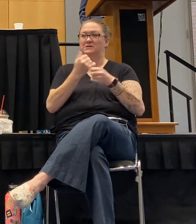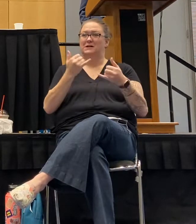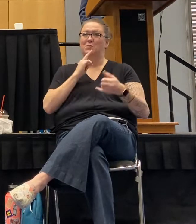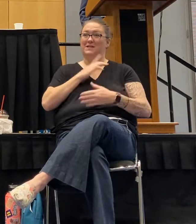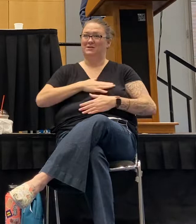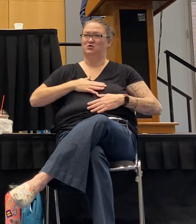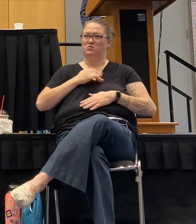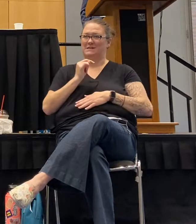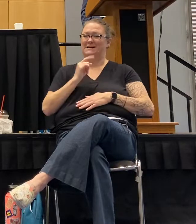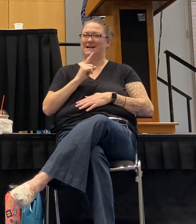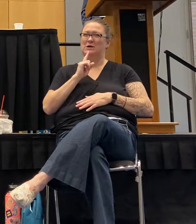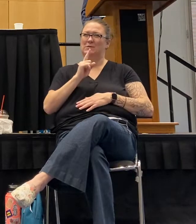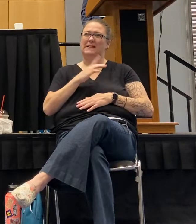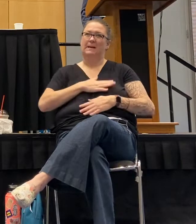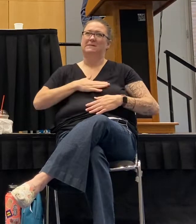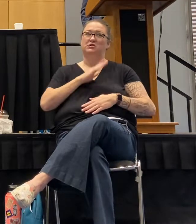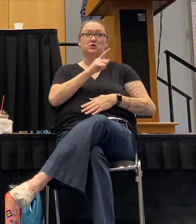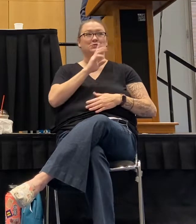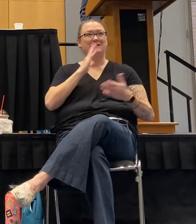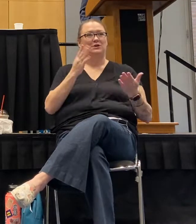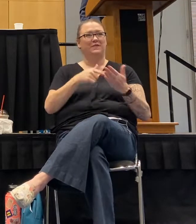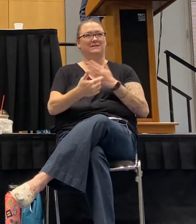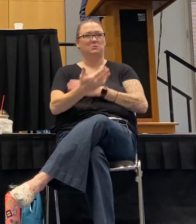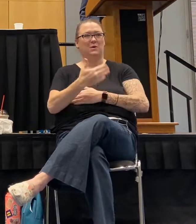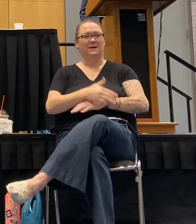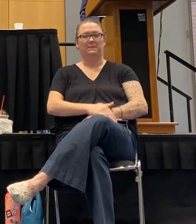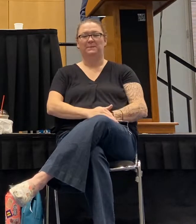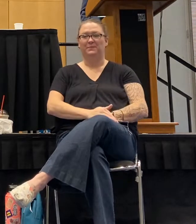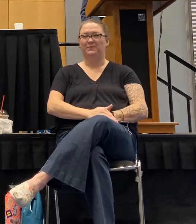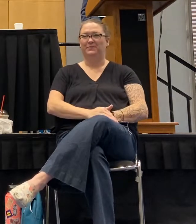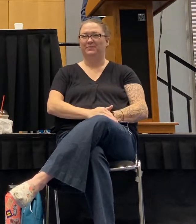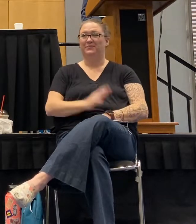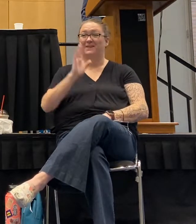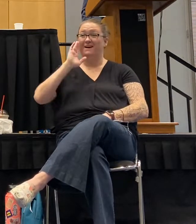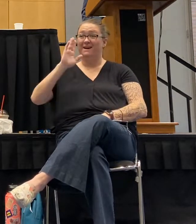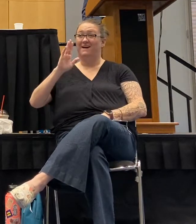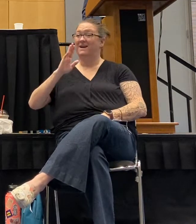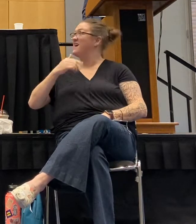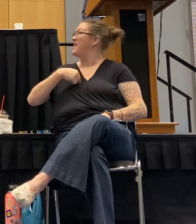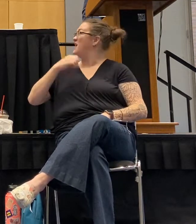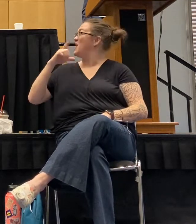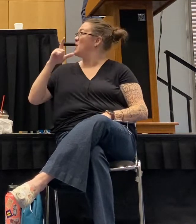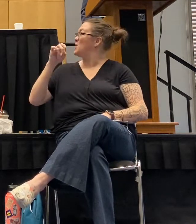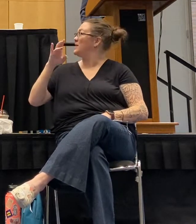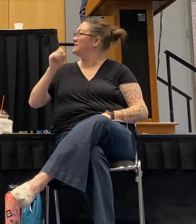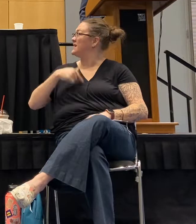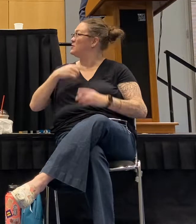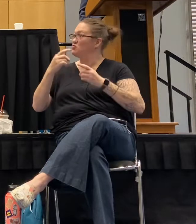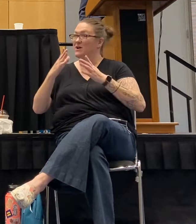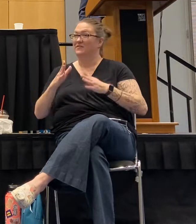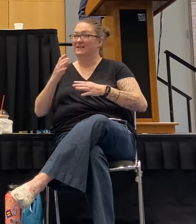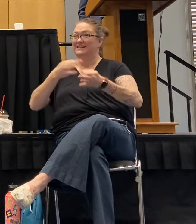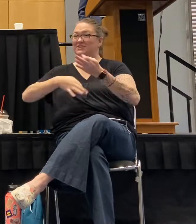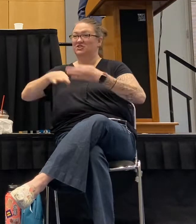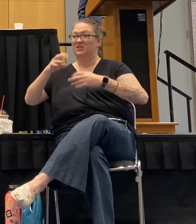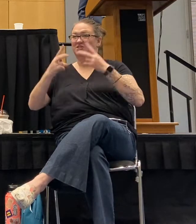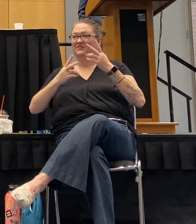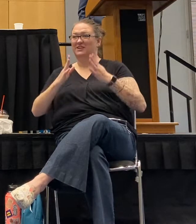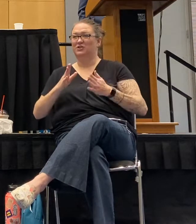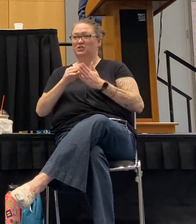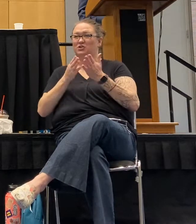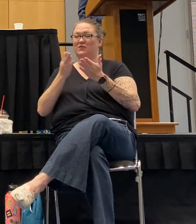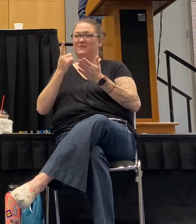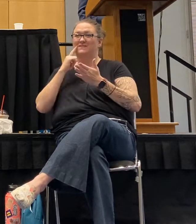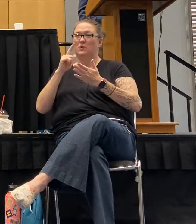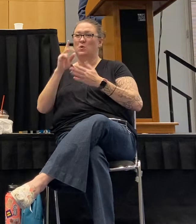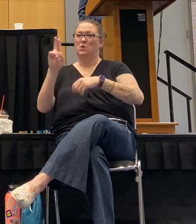enjoy it, and we really appreciate you being here this morning. Hi, I'm Elise Johnson. I'm the Director of Exchange Visitor Services for the University of